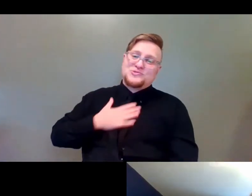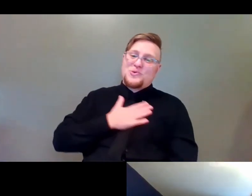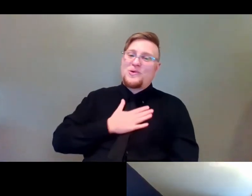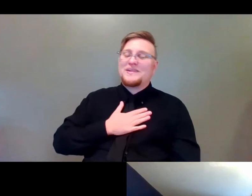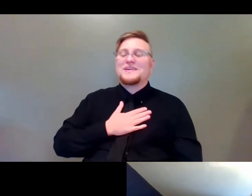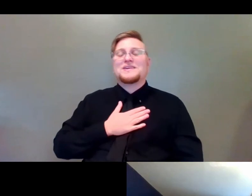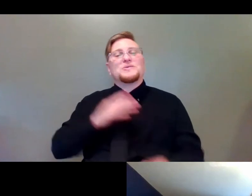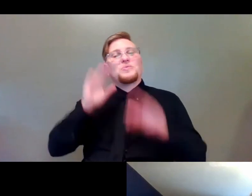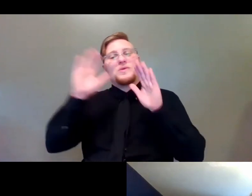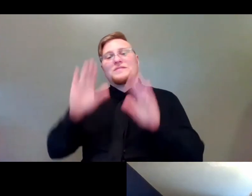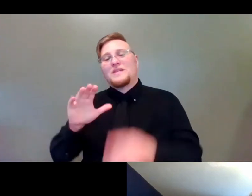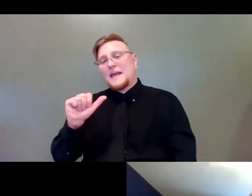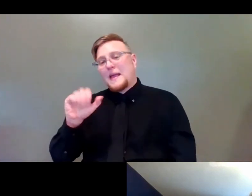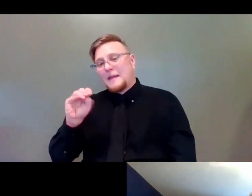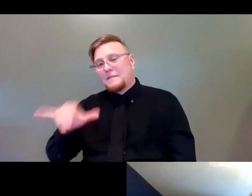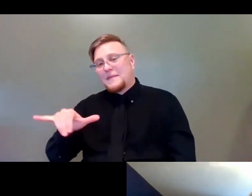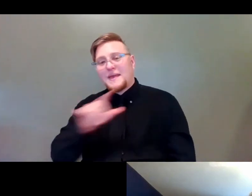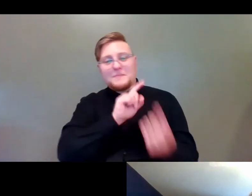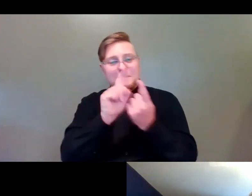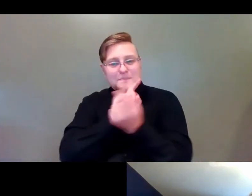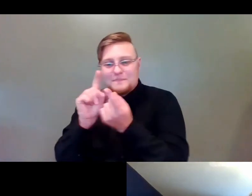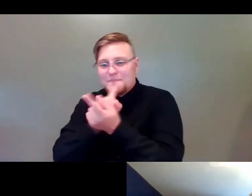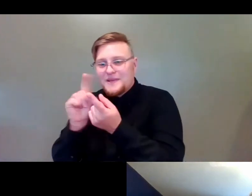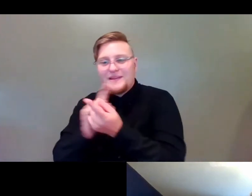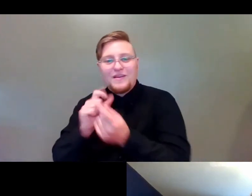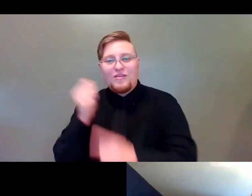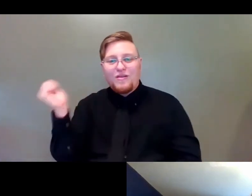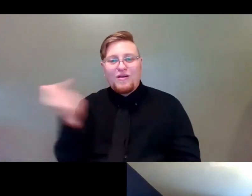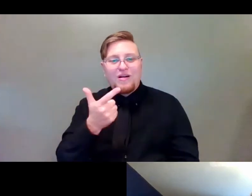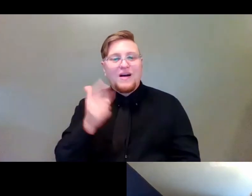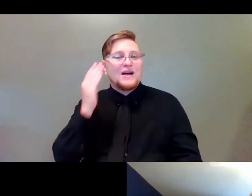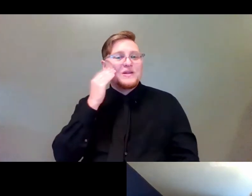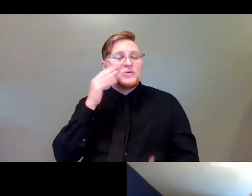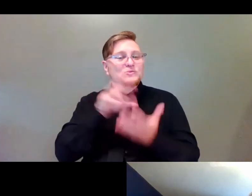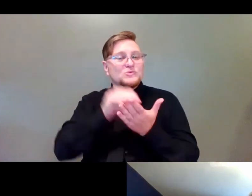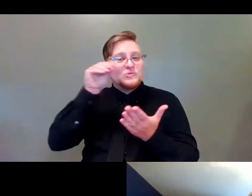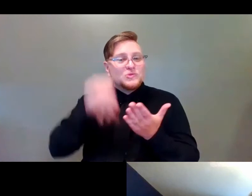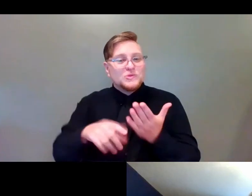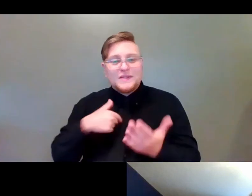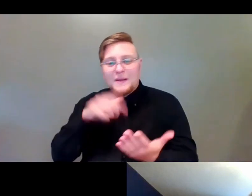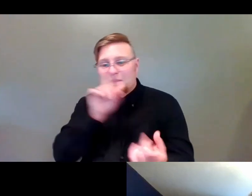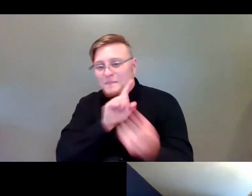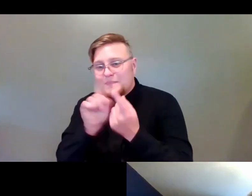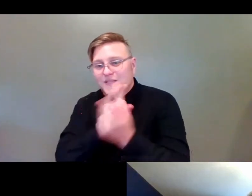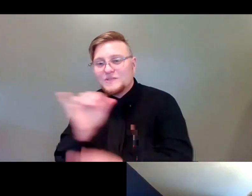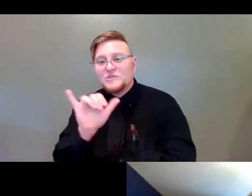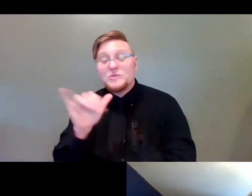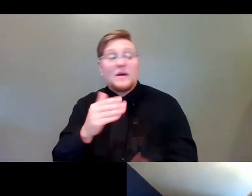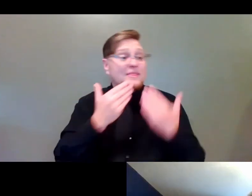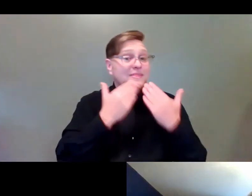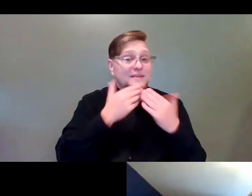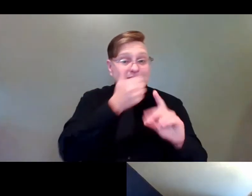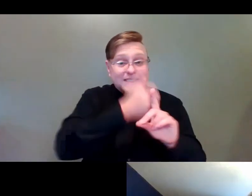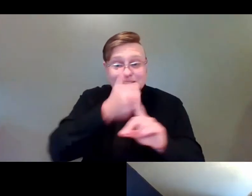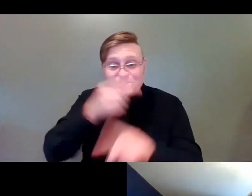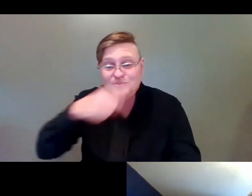just wonderful with Amy and meeting everybody. I know I met many of the students. I really want to thank each of you